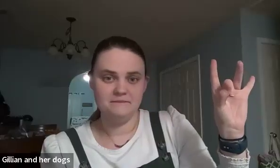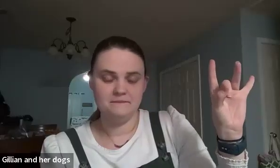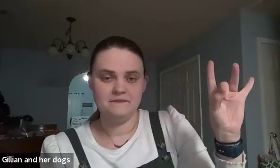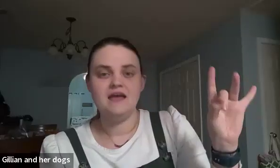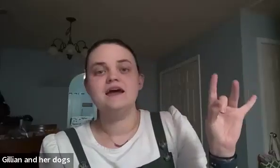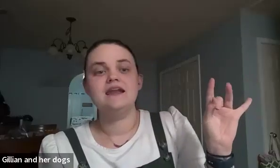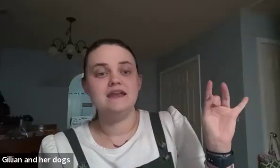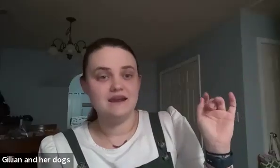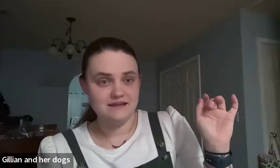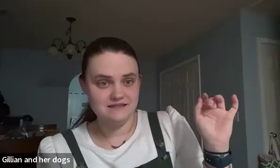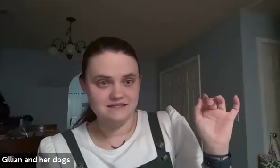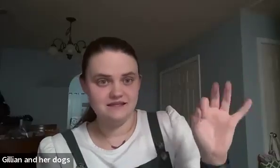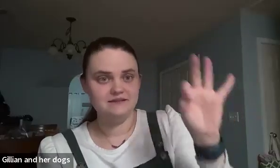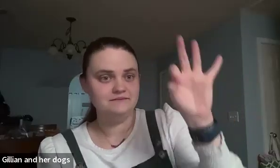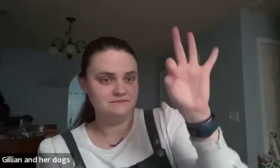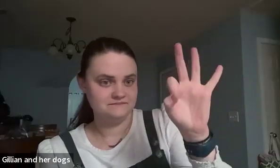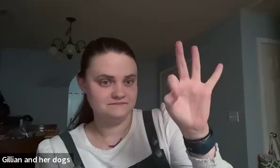Okay. 19,